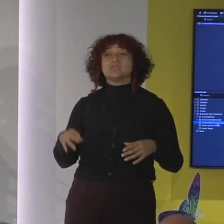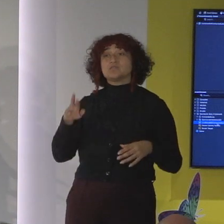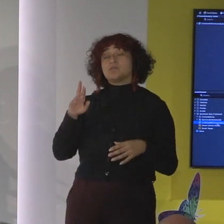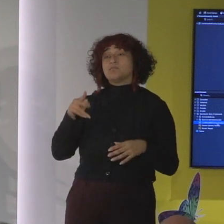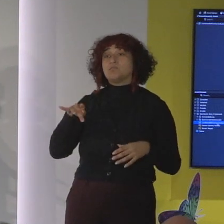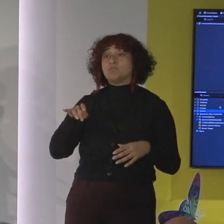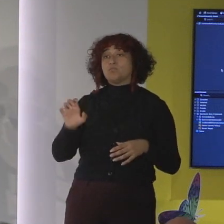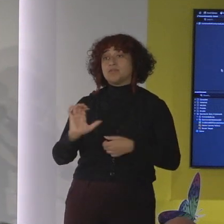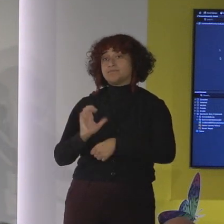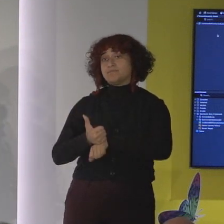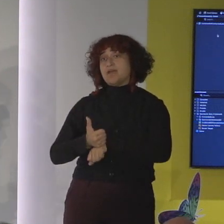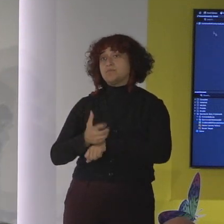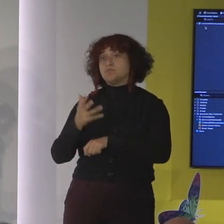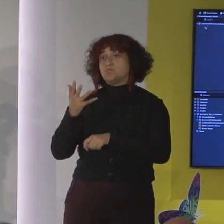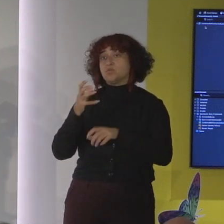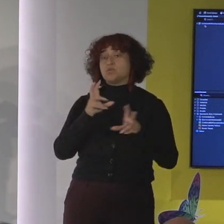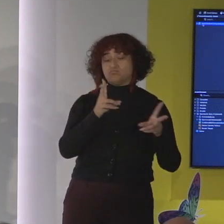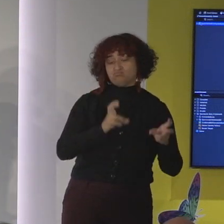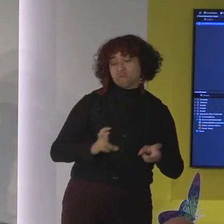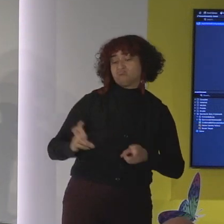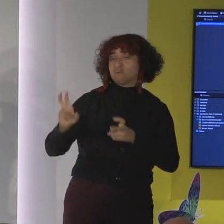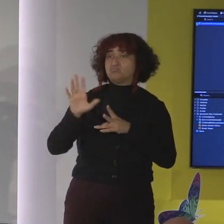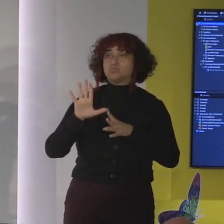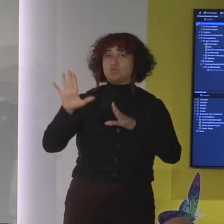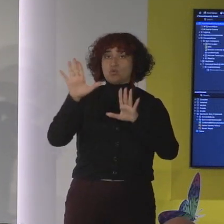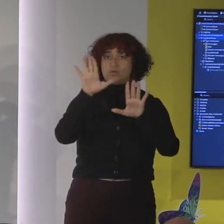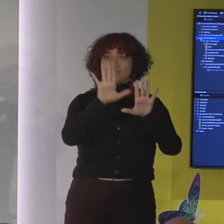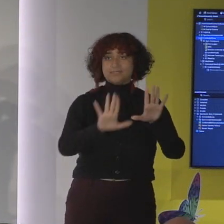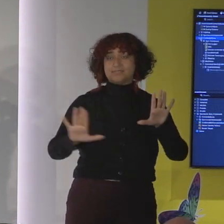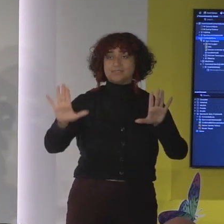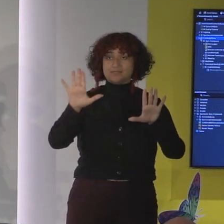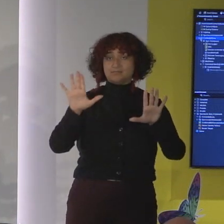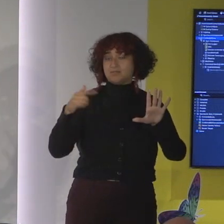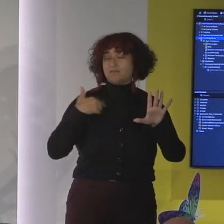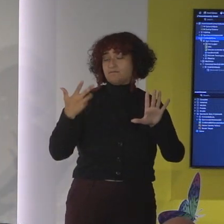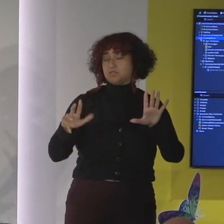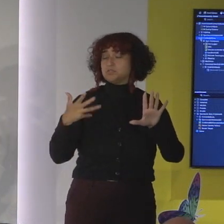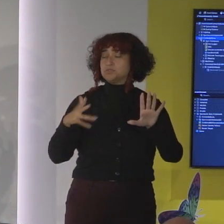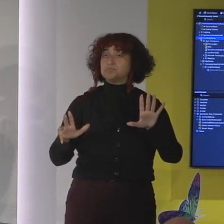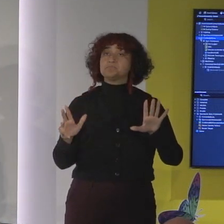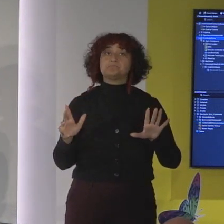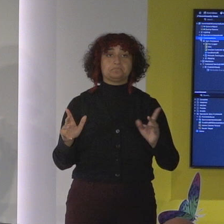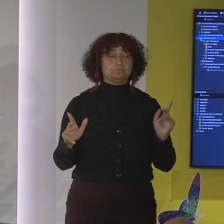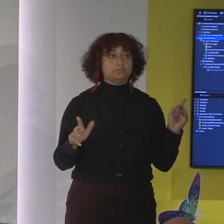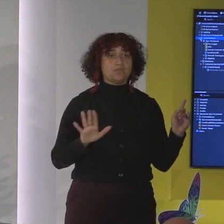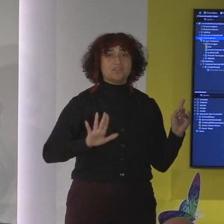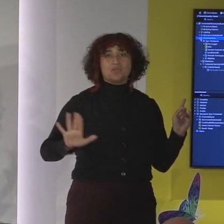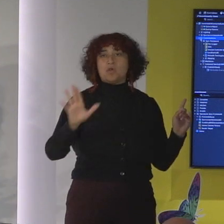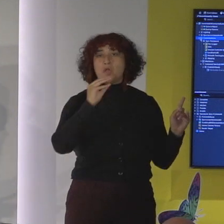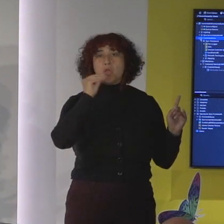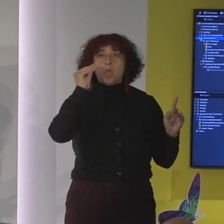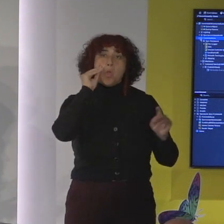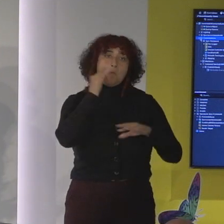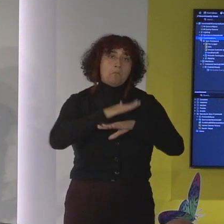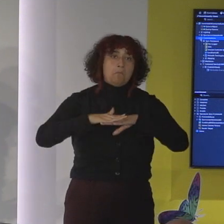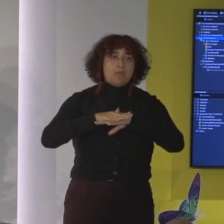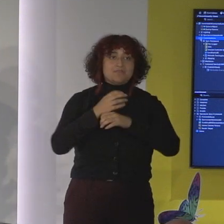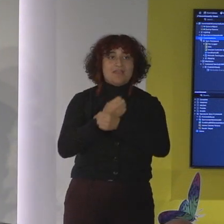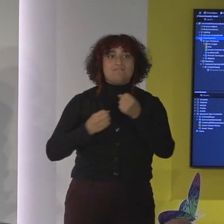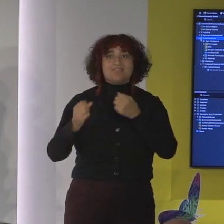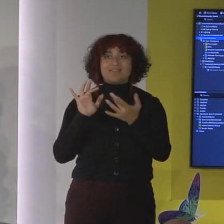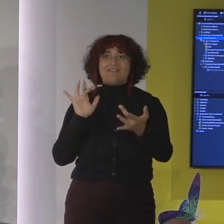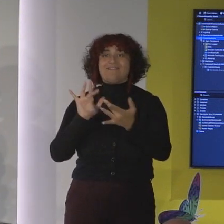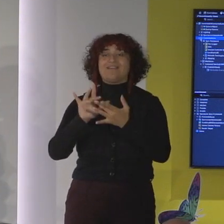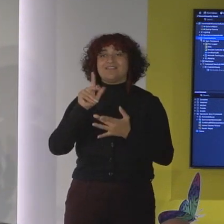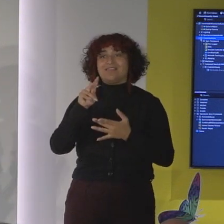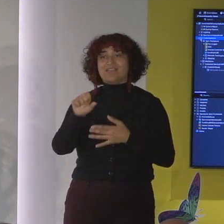drag up into your scene, as I've done here. And this is like your home base for everything connected lenses.